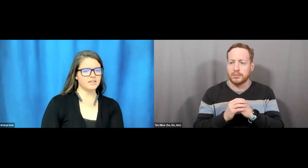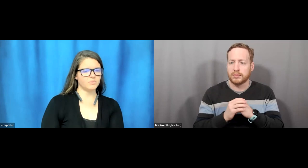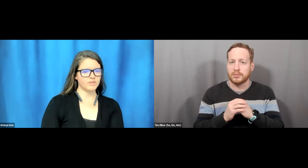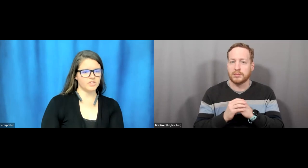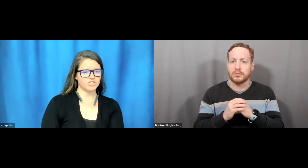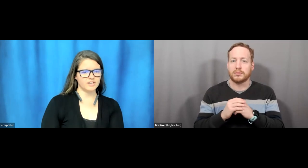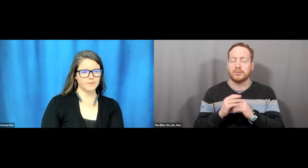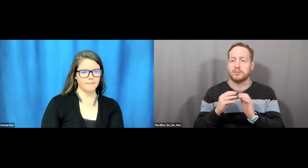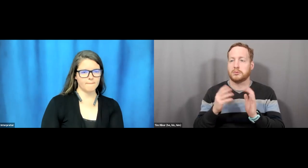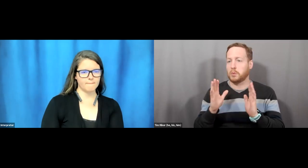with the agenda.